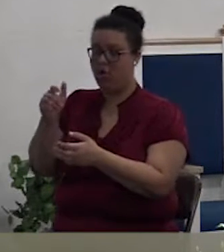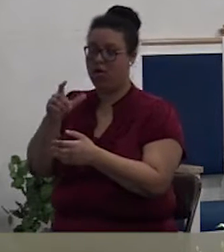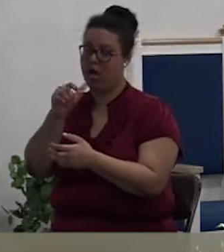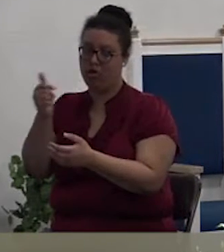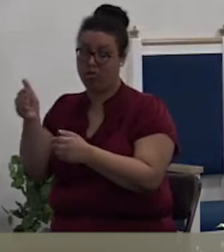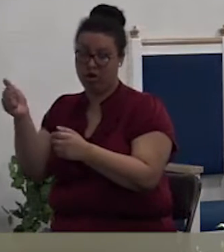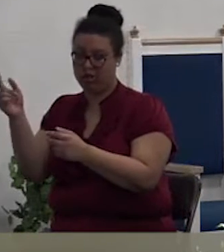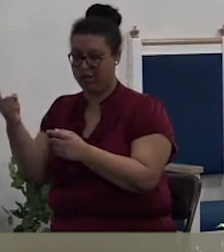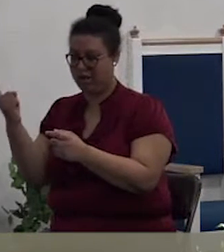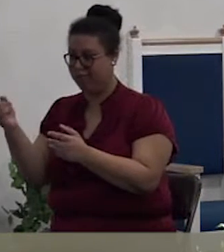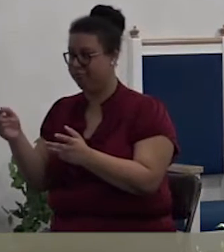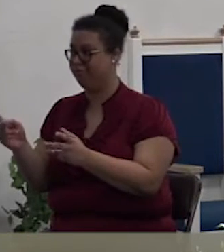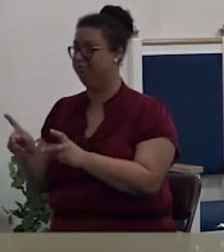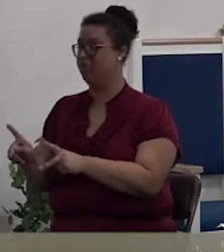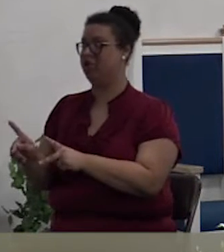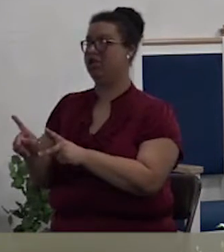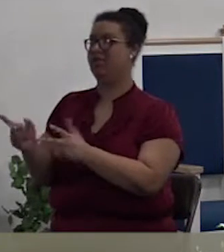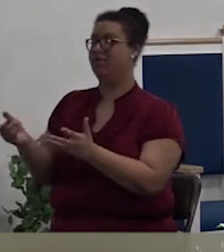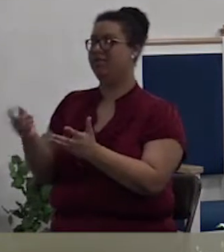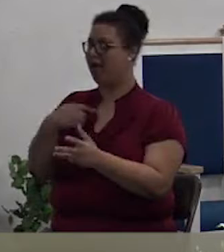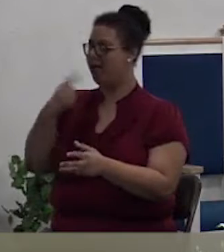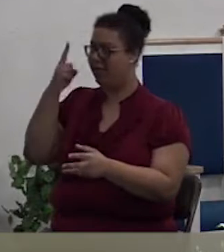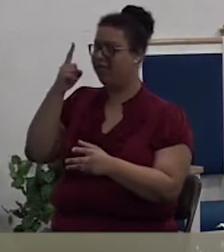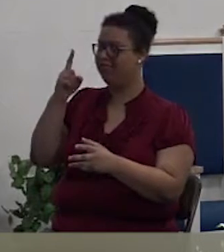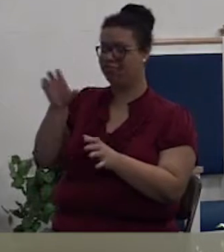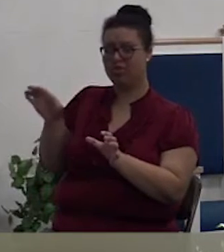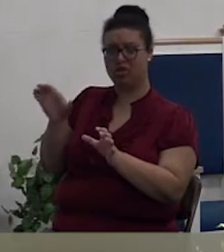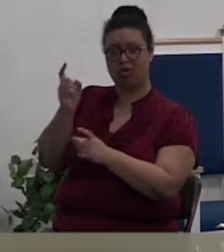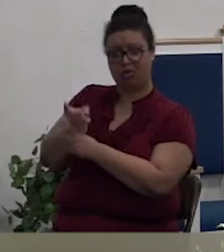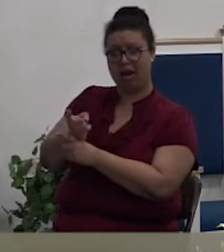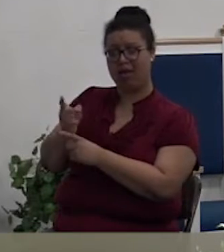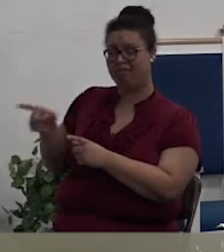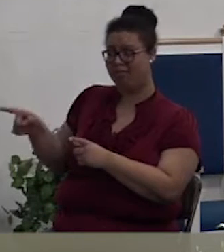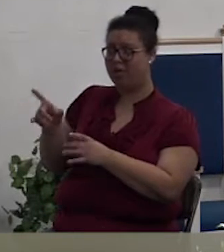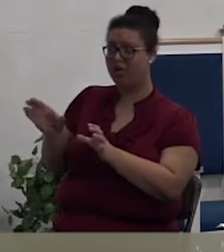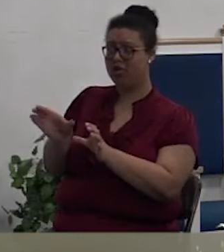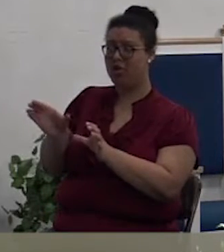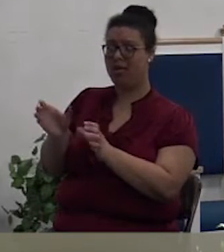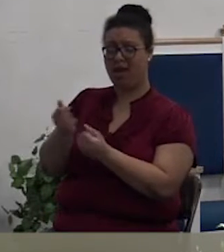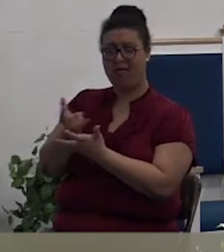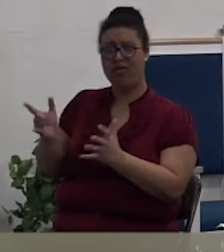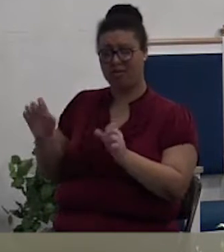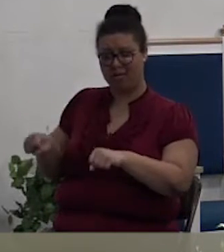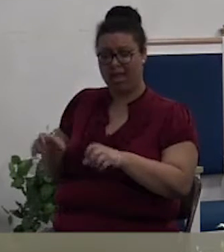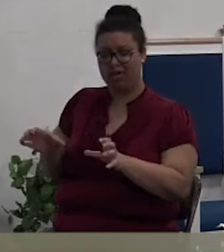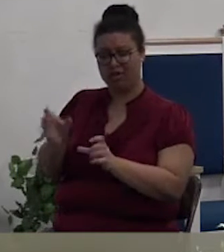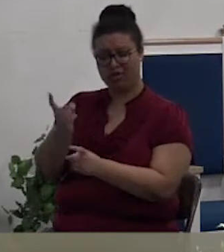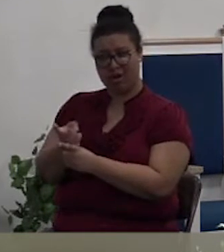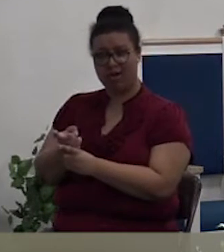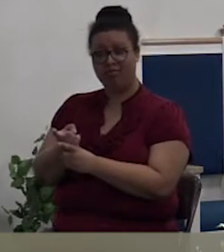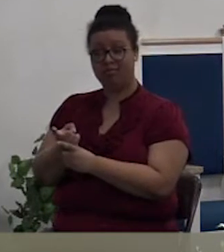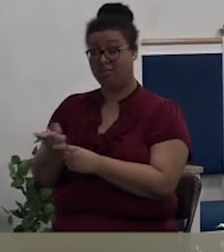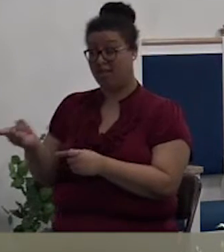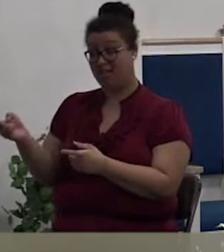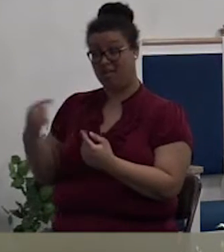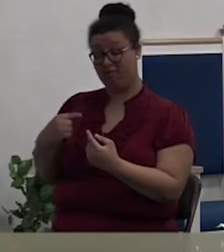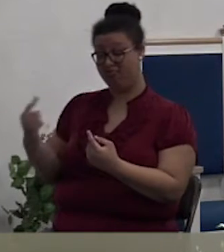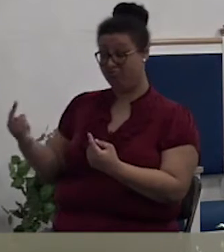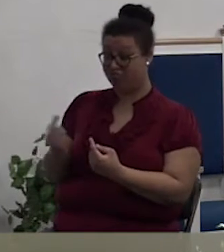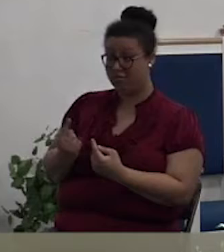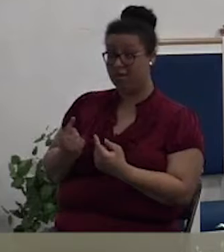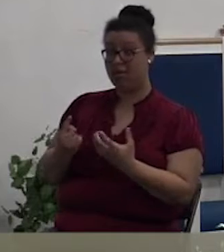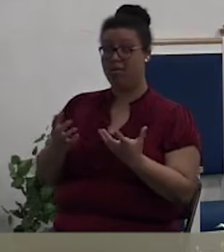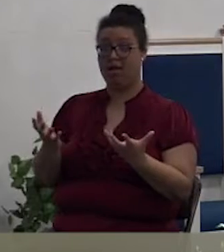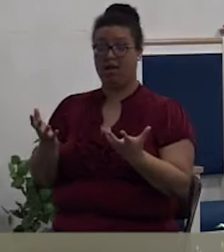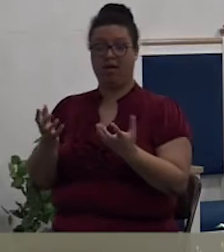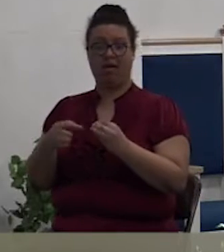I know they're living right. I believe they're doing everything they can to live right. I don't have a problem with them. I've had them come to me about folks that I didn't think was living